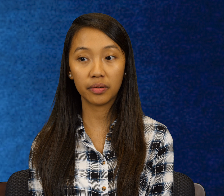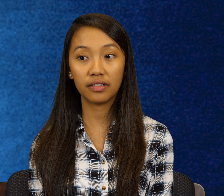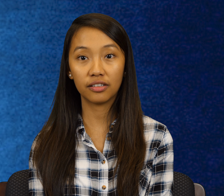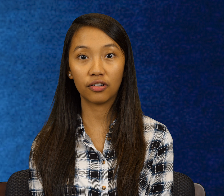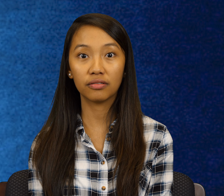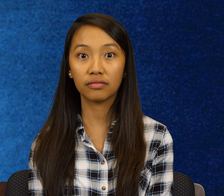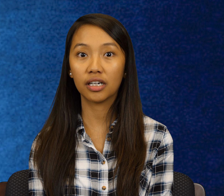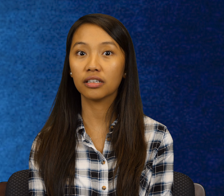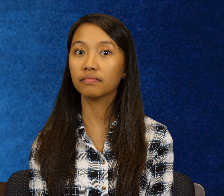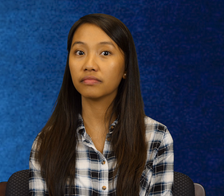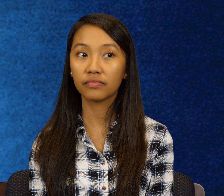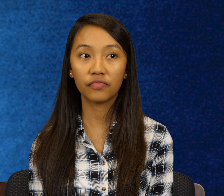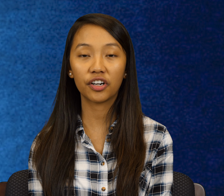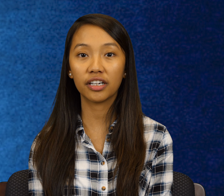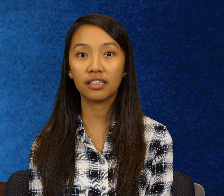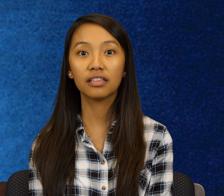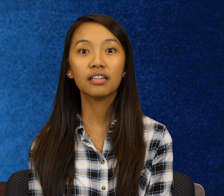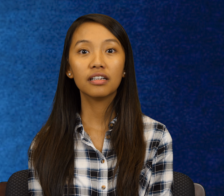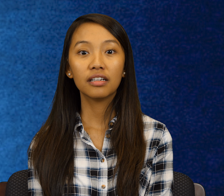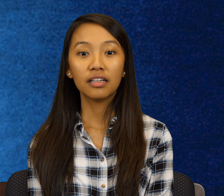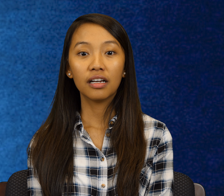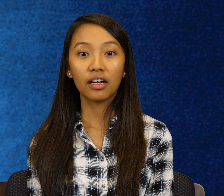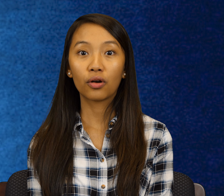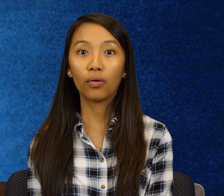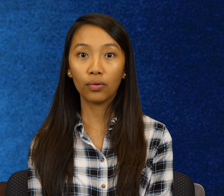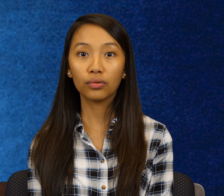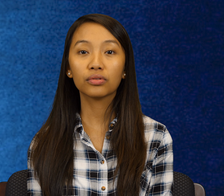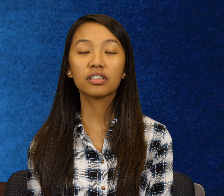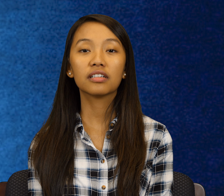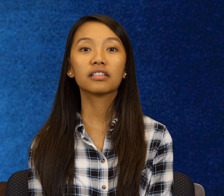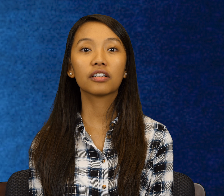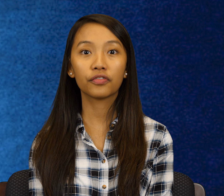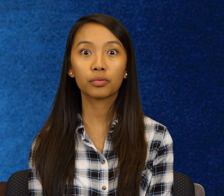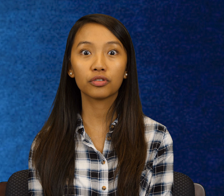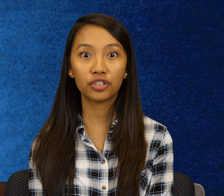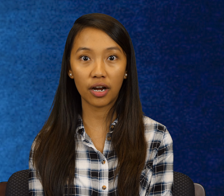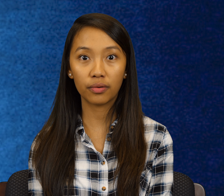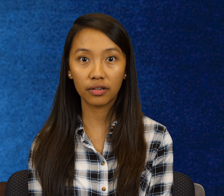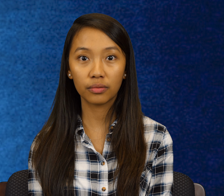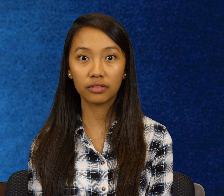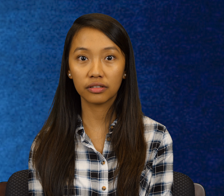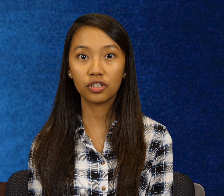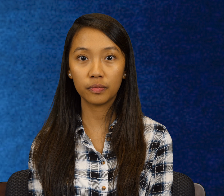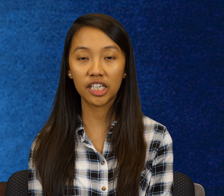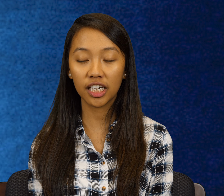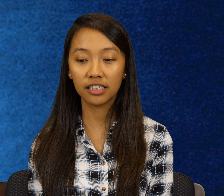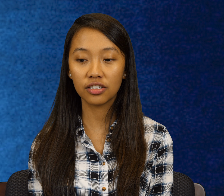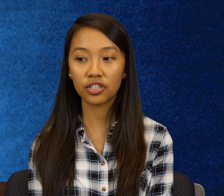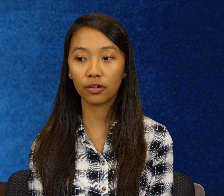Maybe, very a cold, comfortable shower will do me good. So